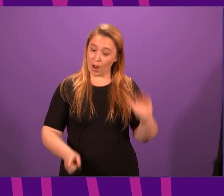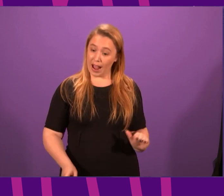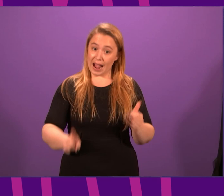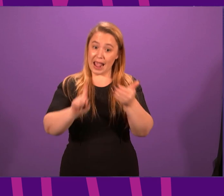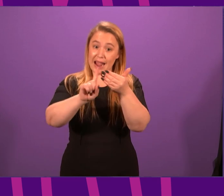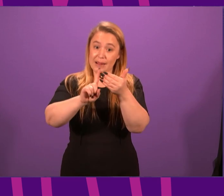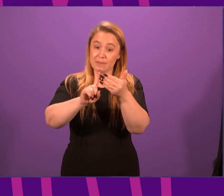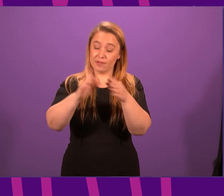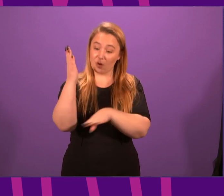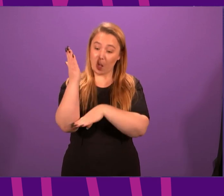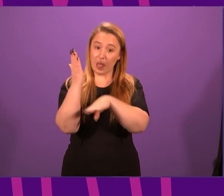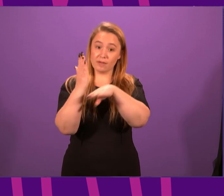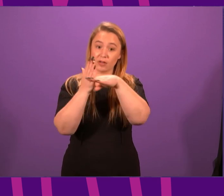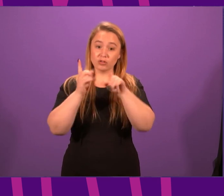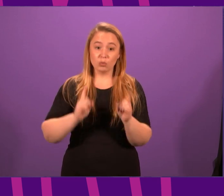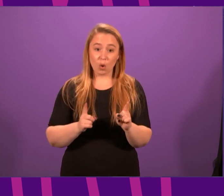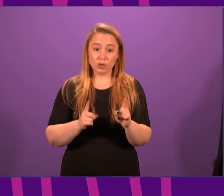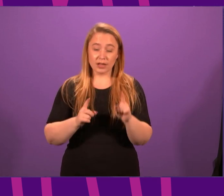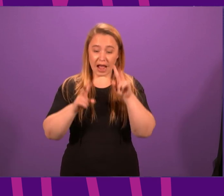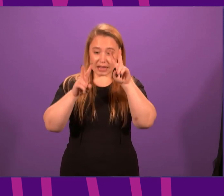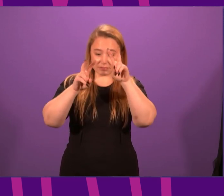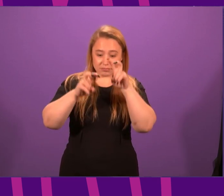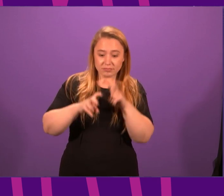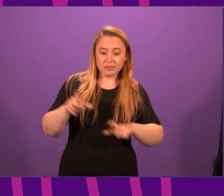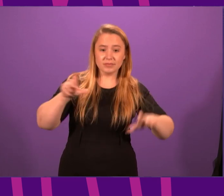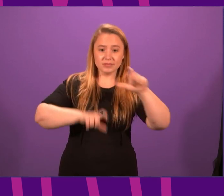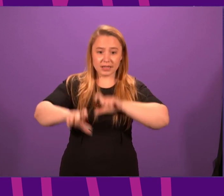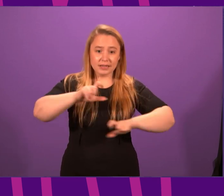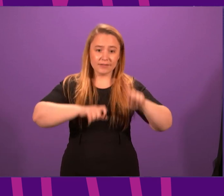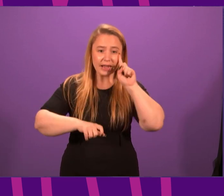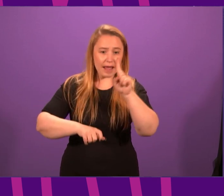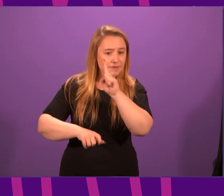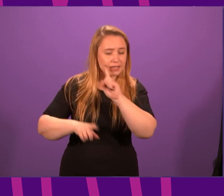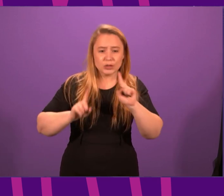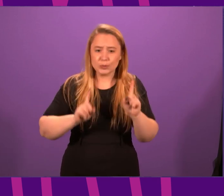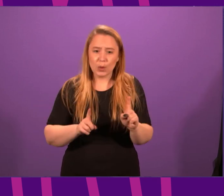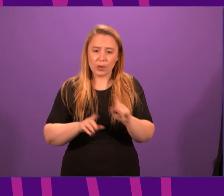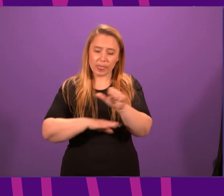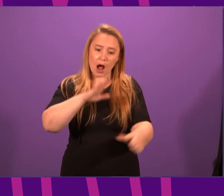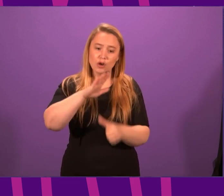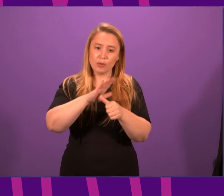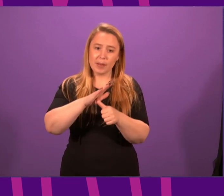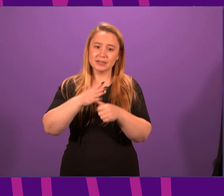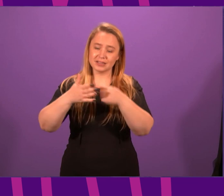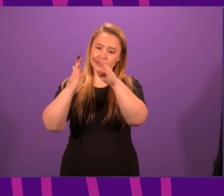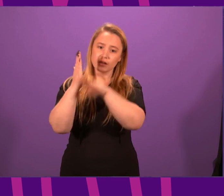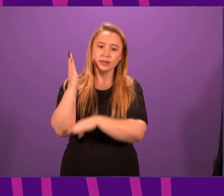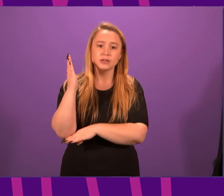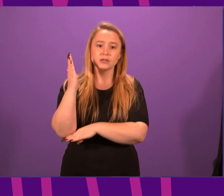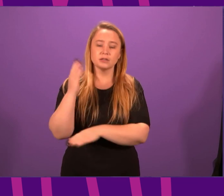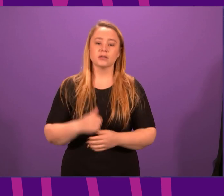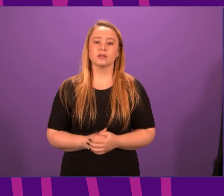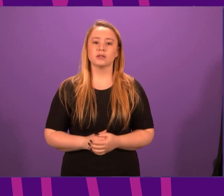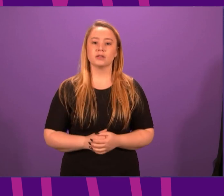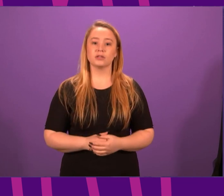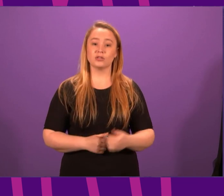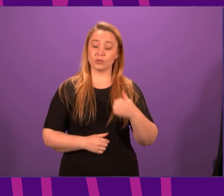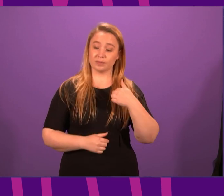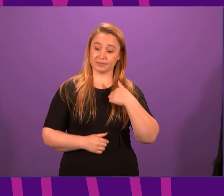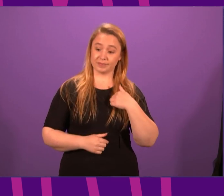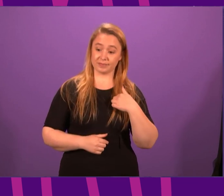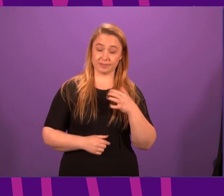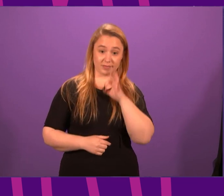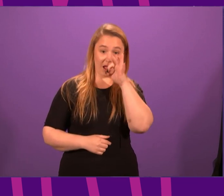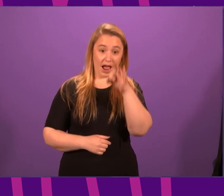the scientific advice that underpins them. So I will continue to call, you know, for each and every opportunity for